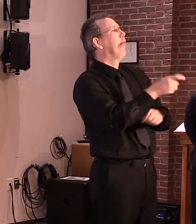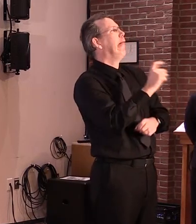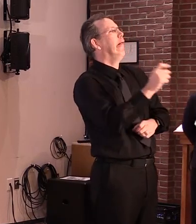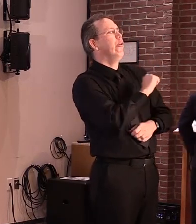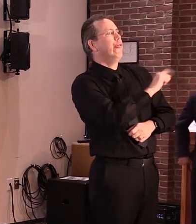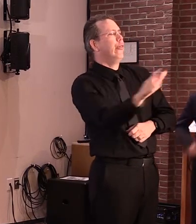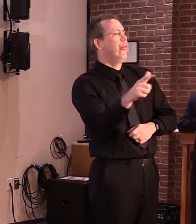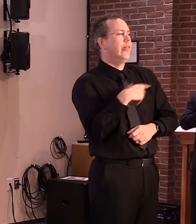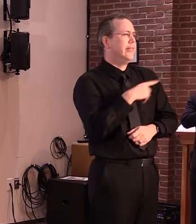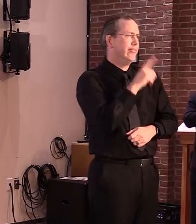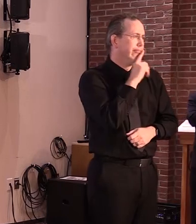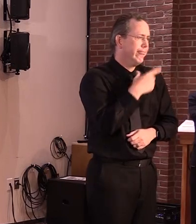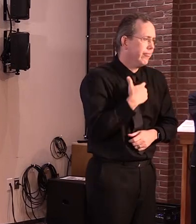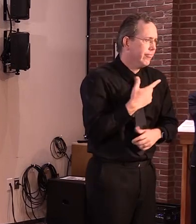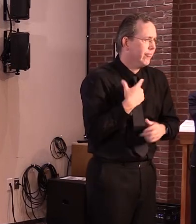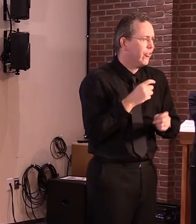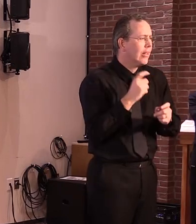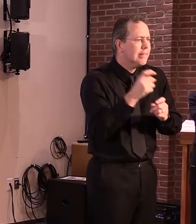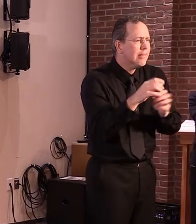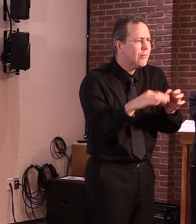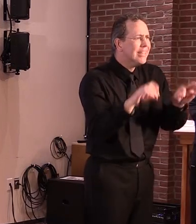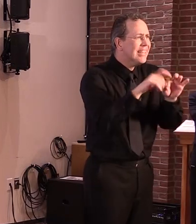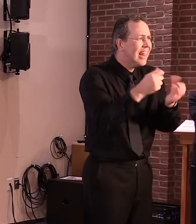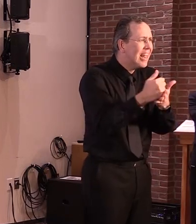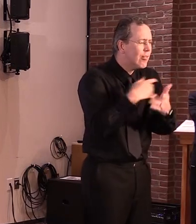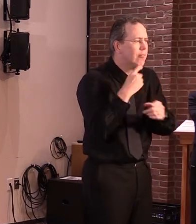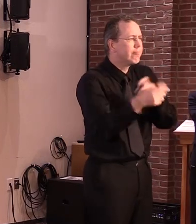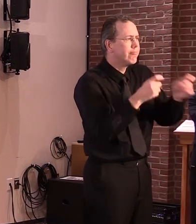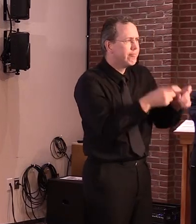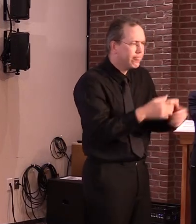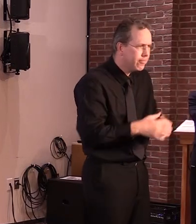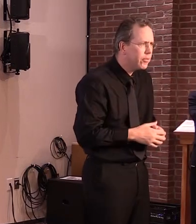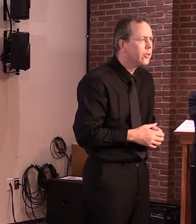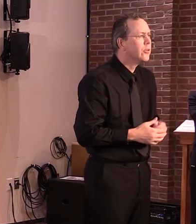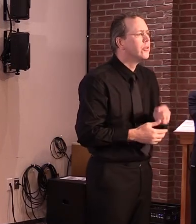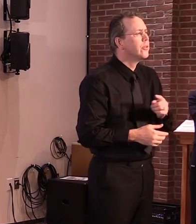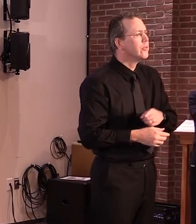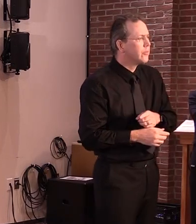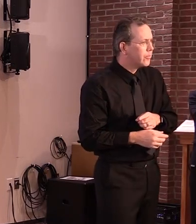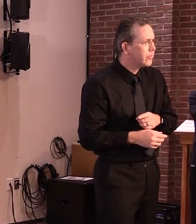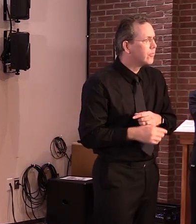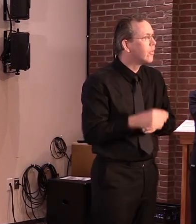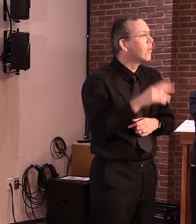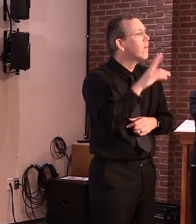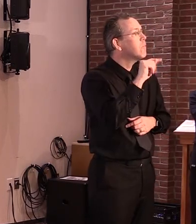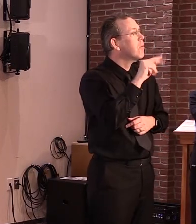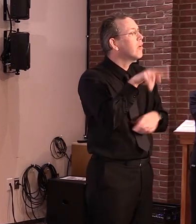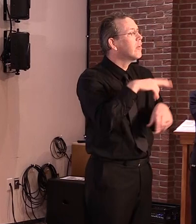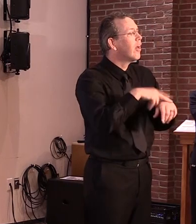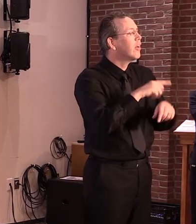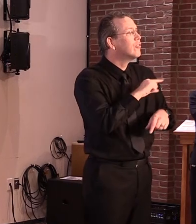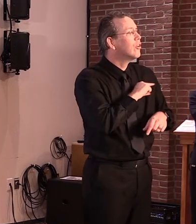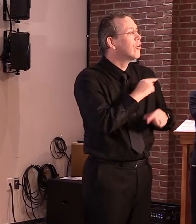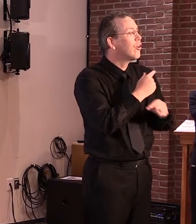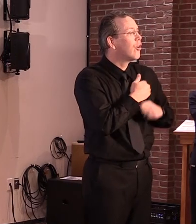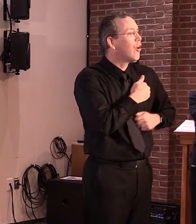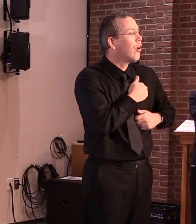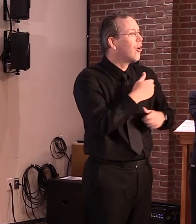follow-up question then. I'm curious. Did it cost the state to have the Vermont National Guard fly over to thank essential workers today?